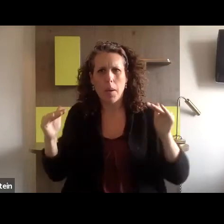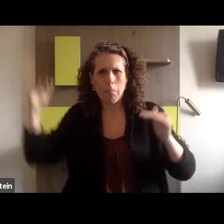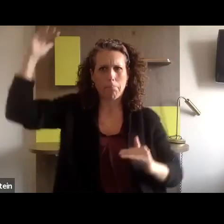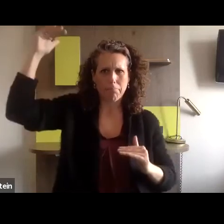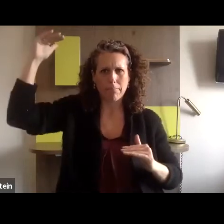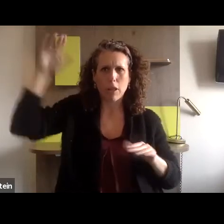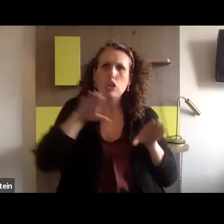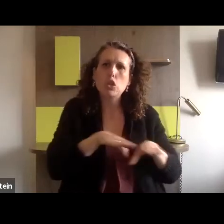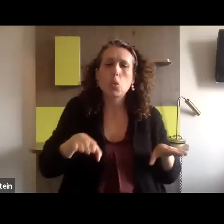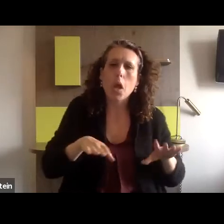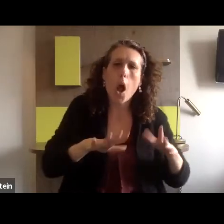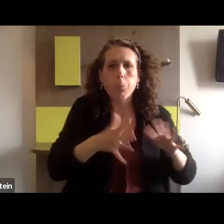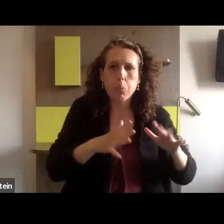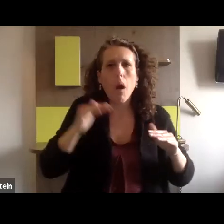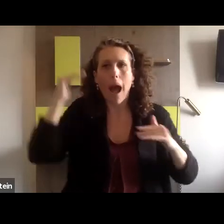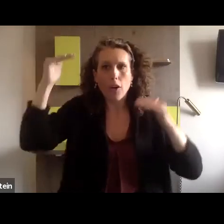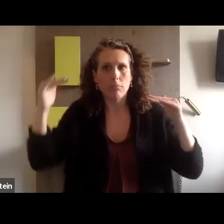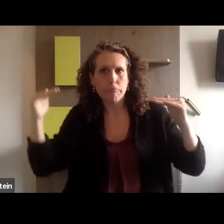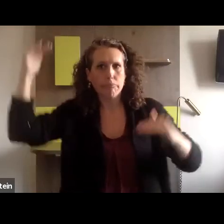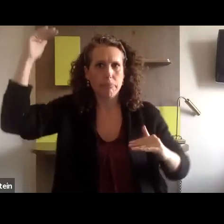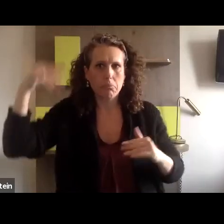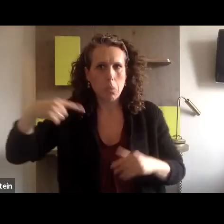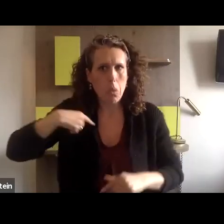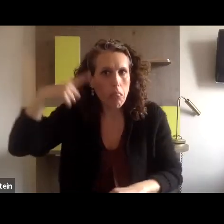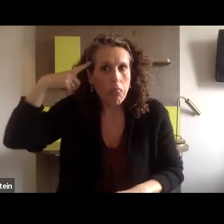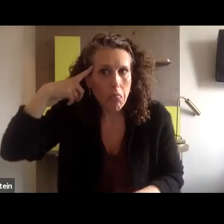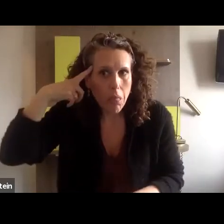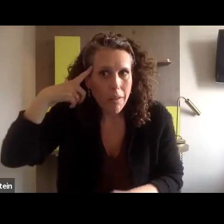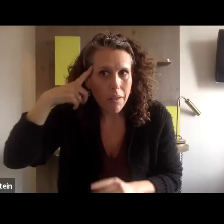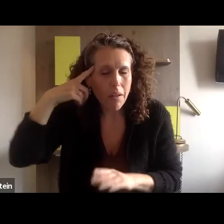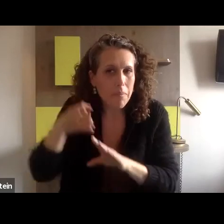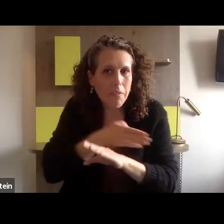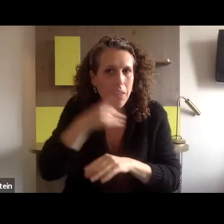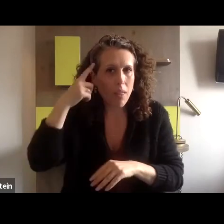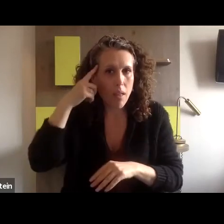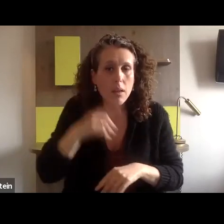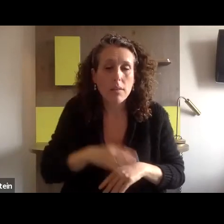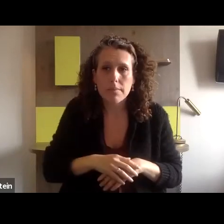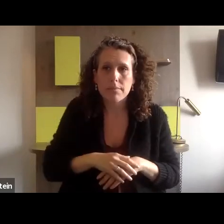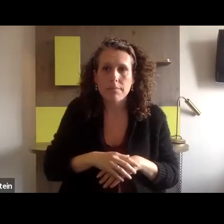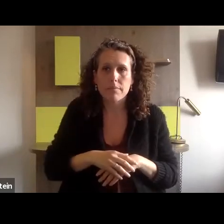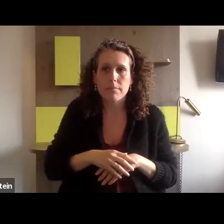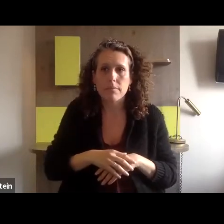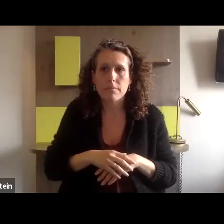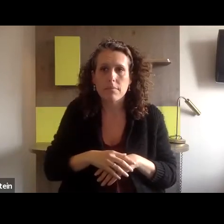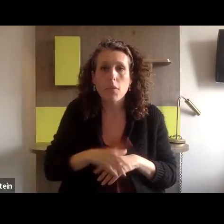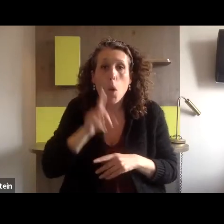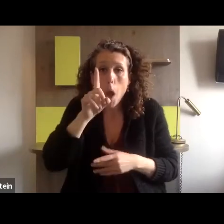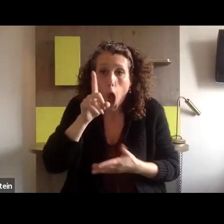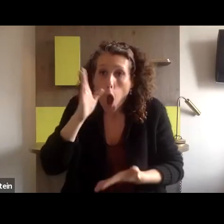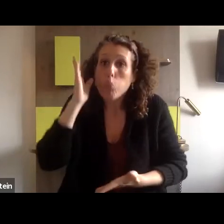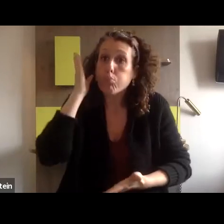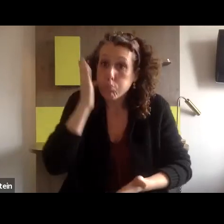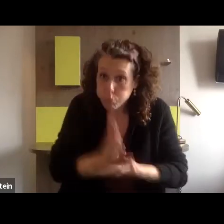adult data and the children data, and overall adults outperformed the children overall, not